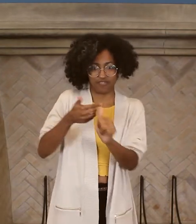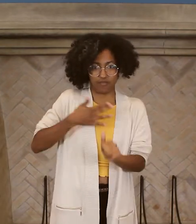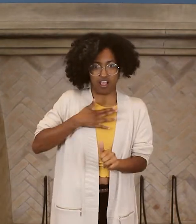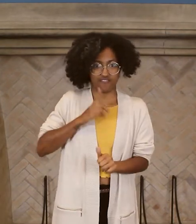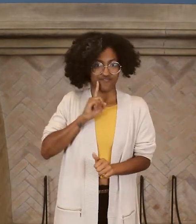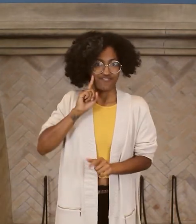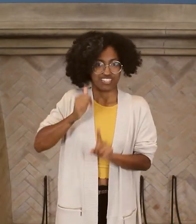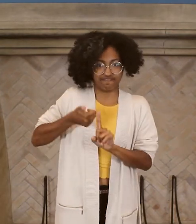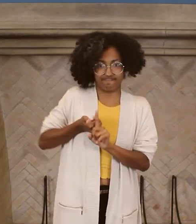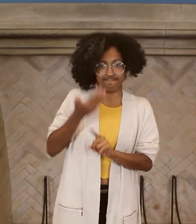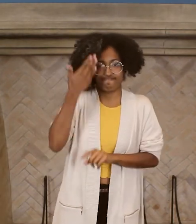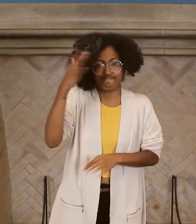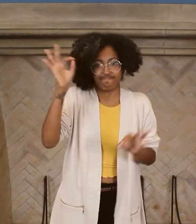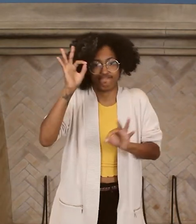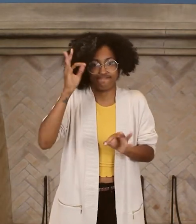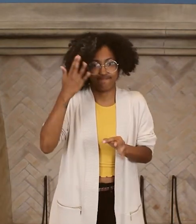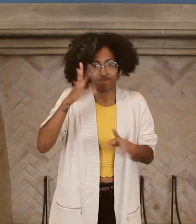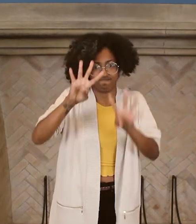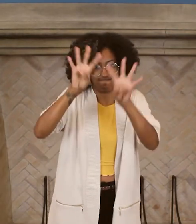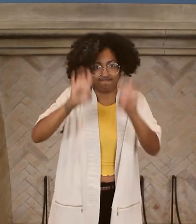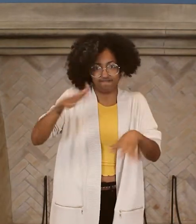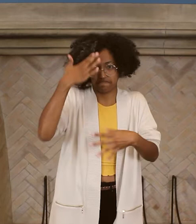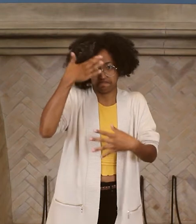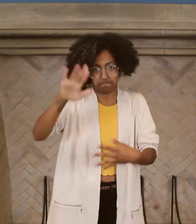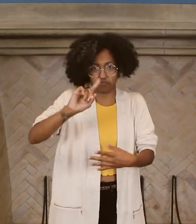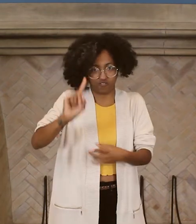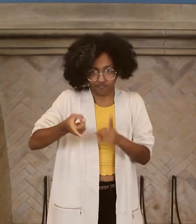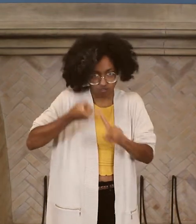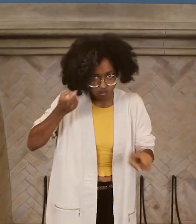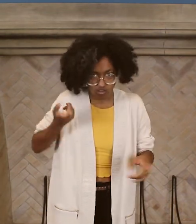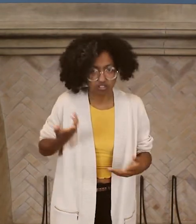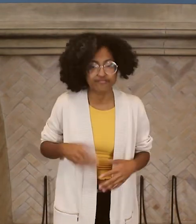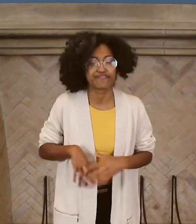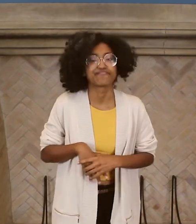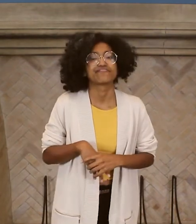And it's still a mystery of how I became deaf. No one knows.